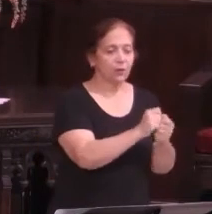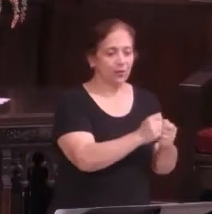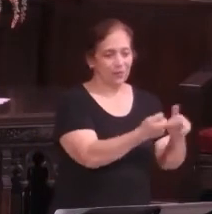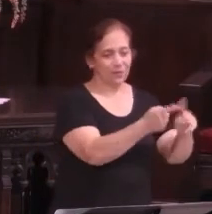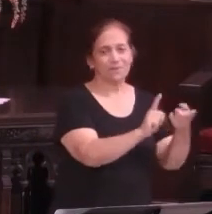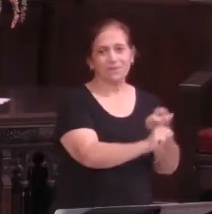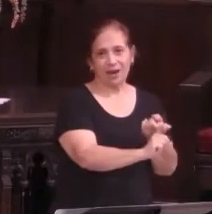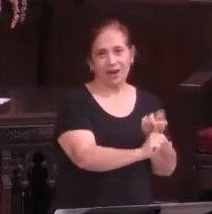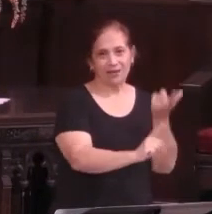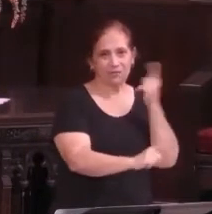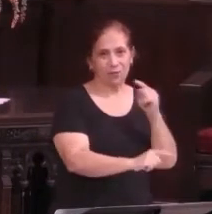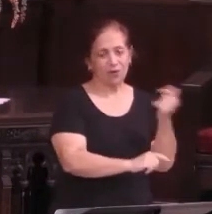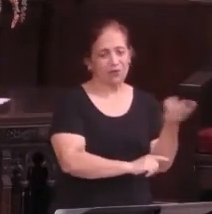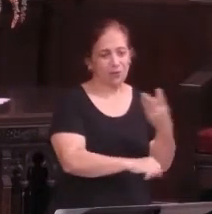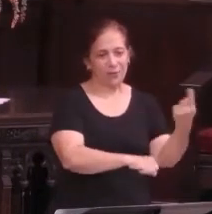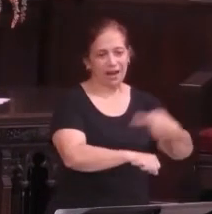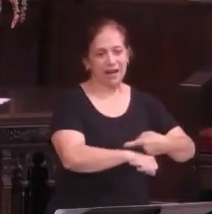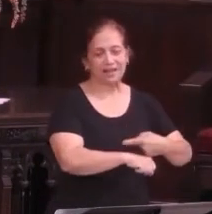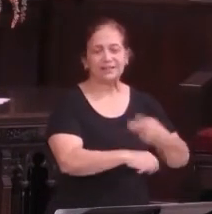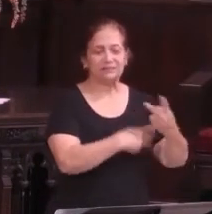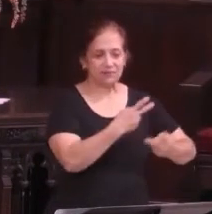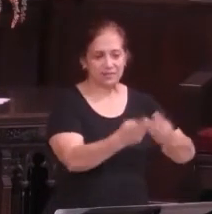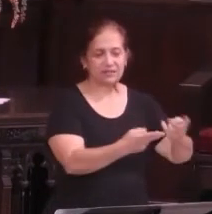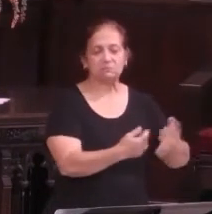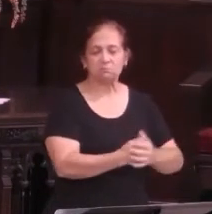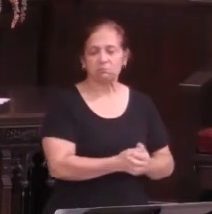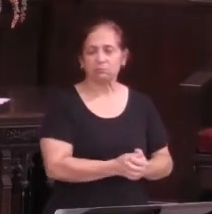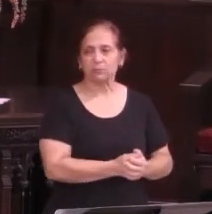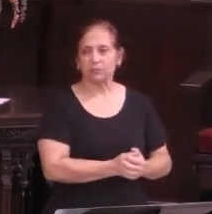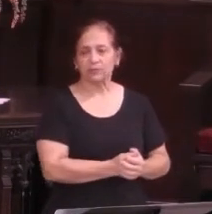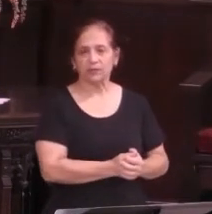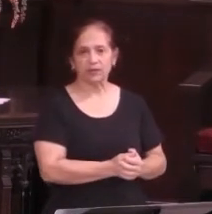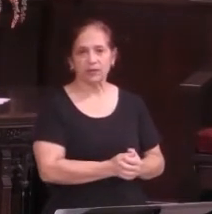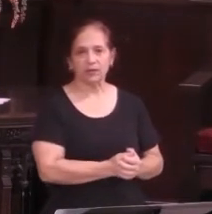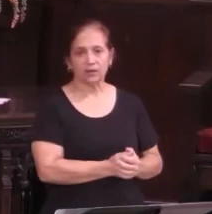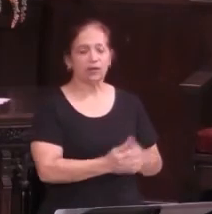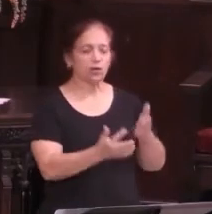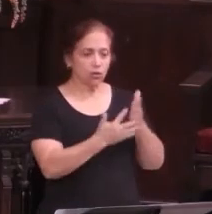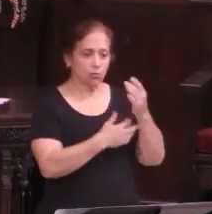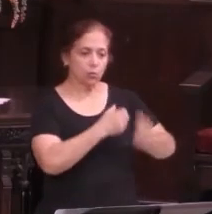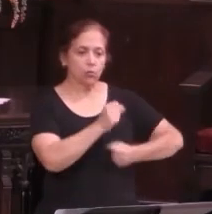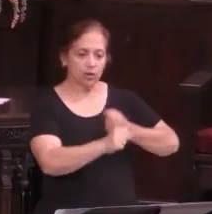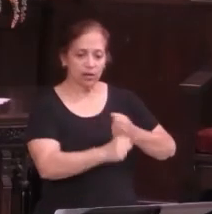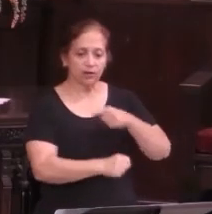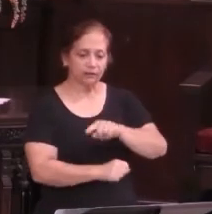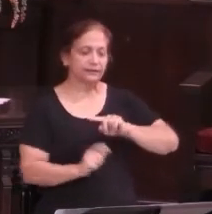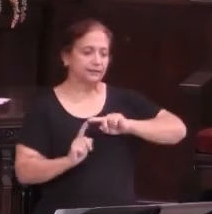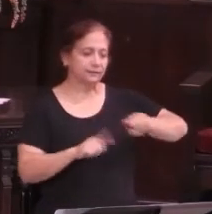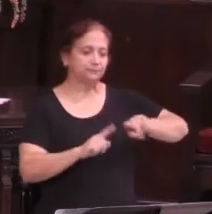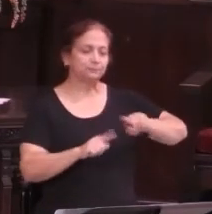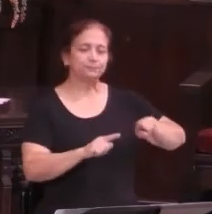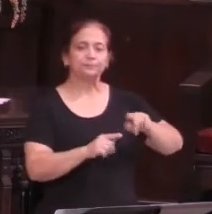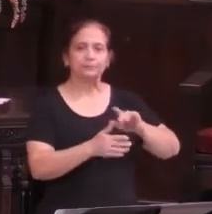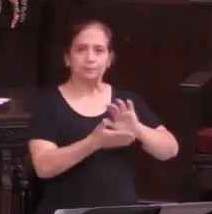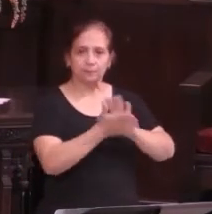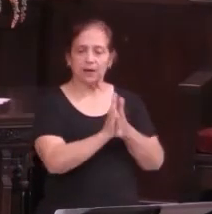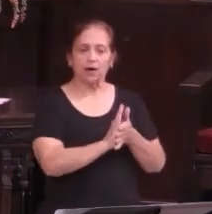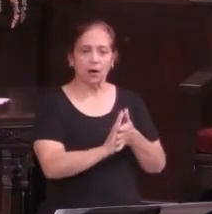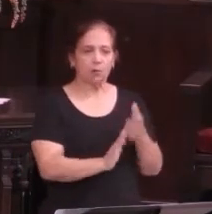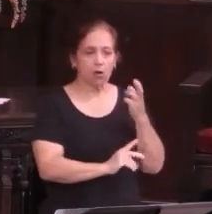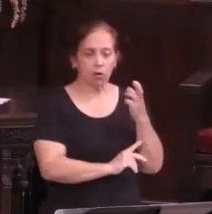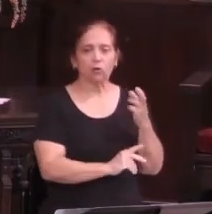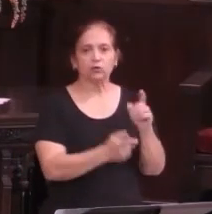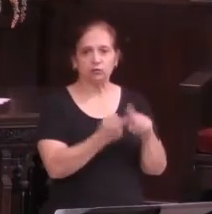of hers for a couple of days. You see, over the years, she has become quite close to